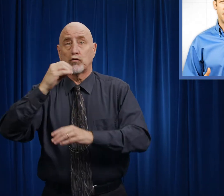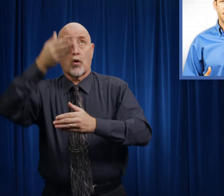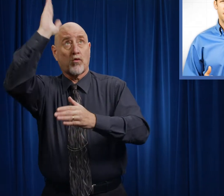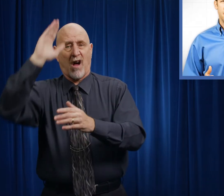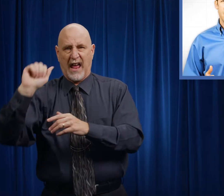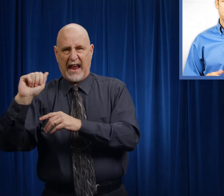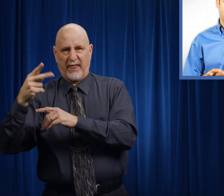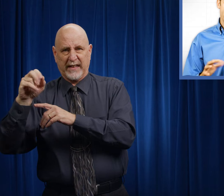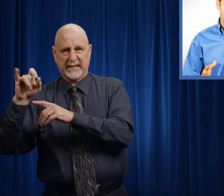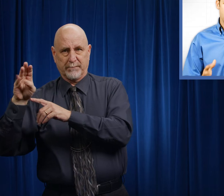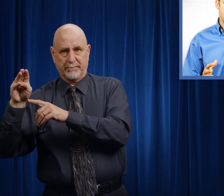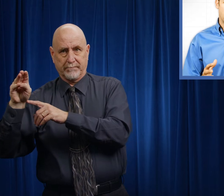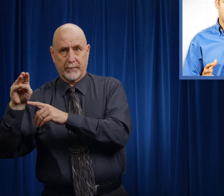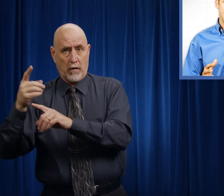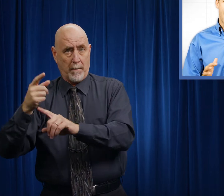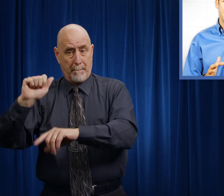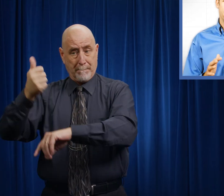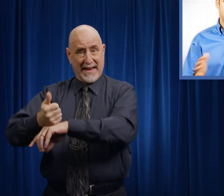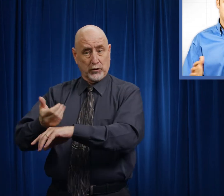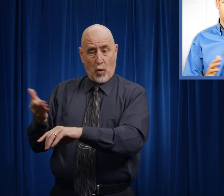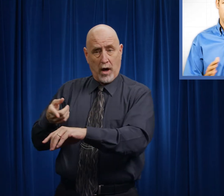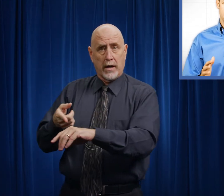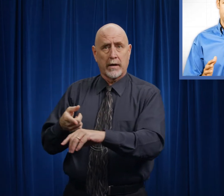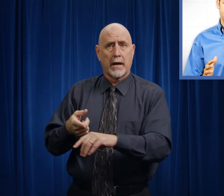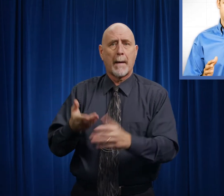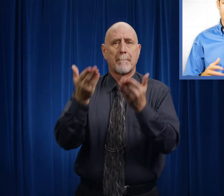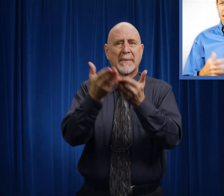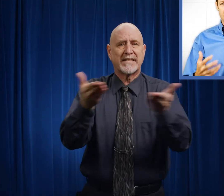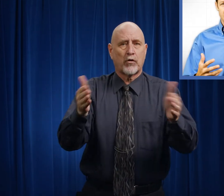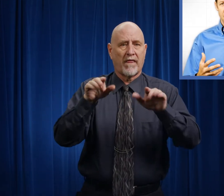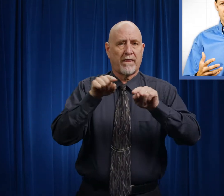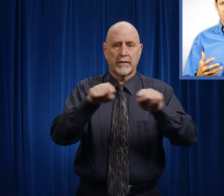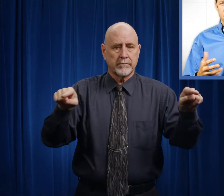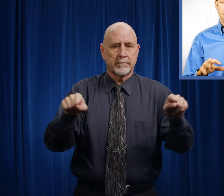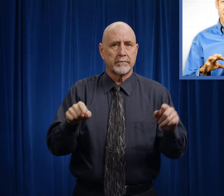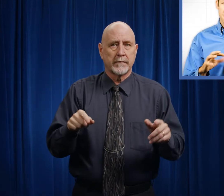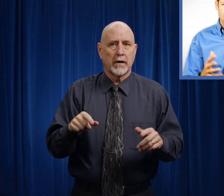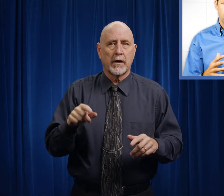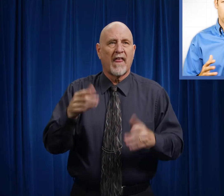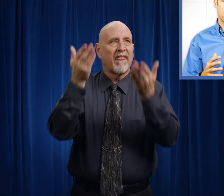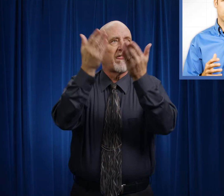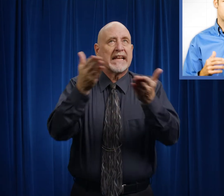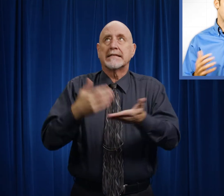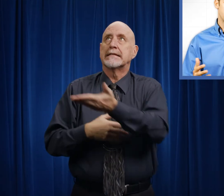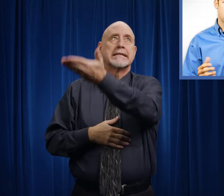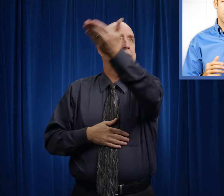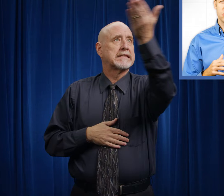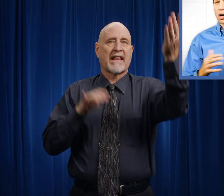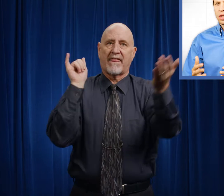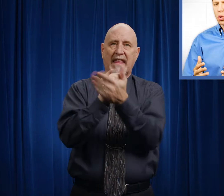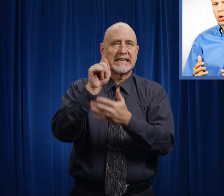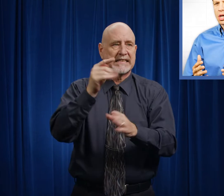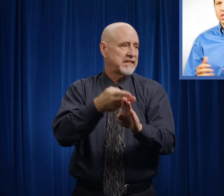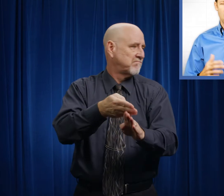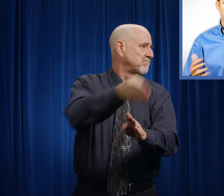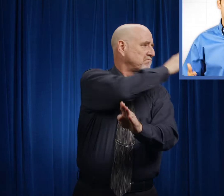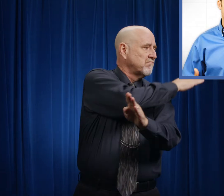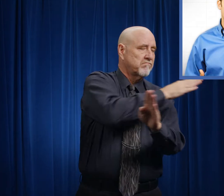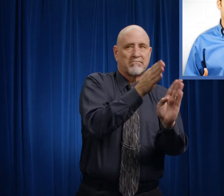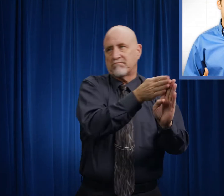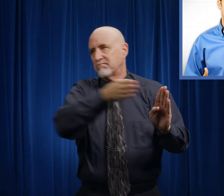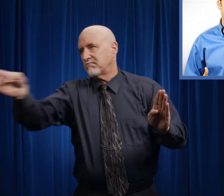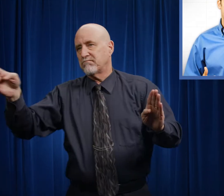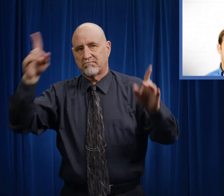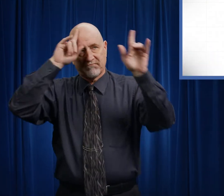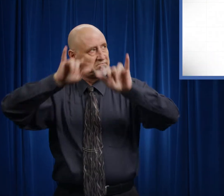no God is founded on the idea of materialism, the idea that this material world is all that there is, all that there was, and all that there